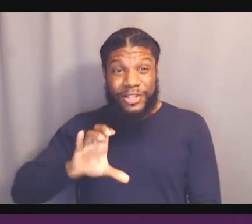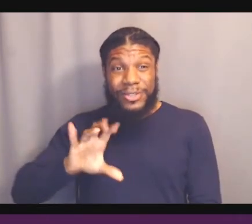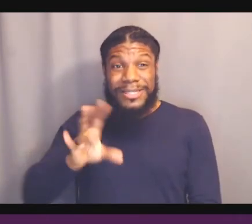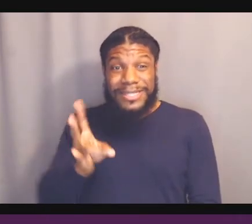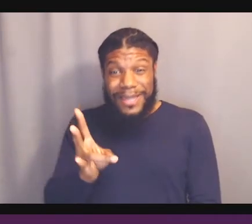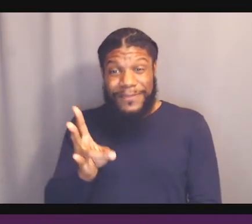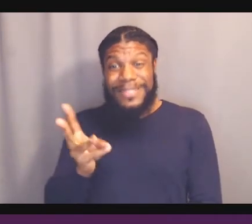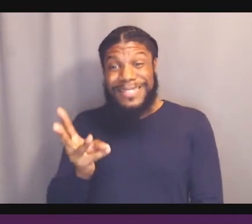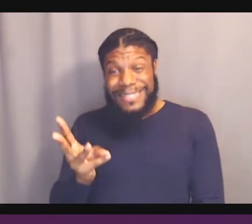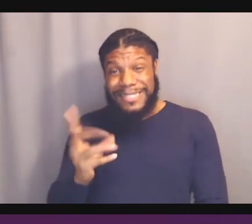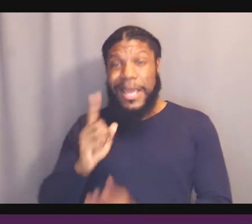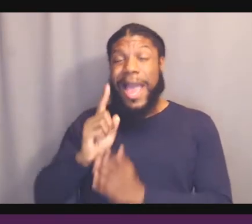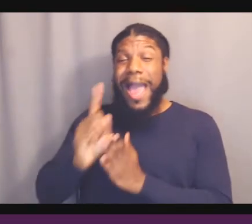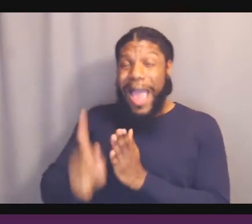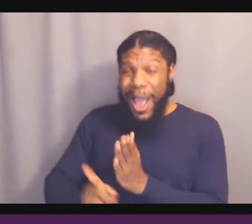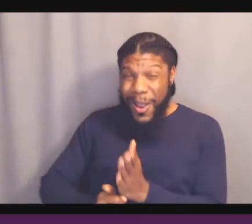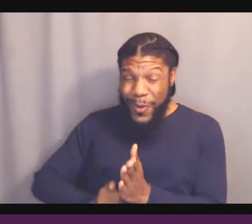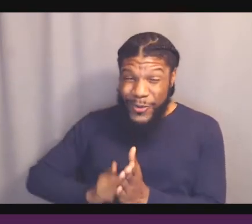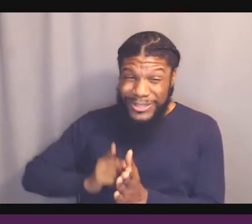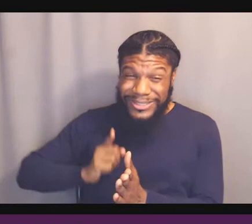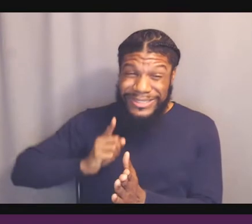157,776 hours.